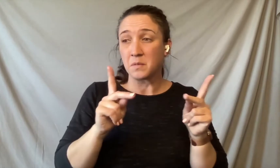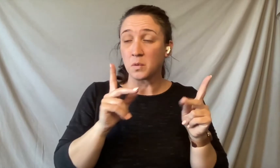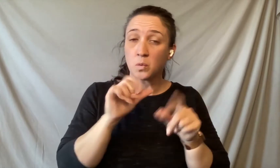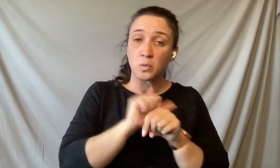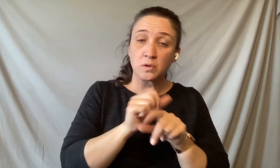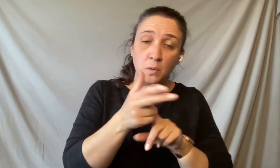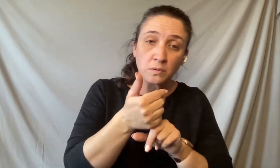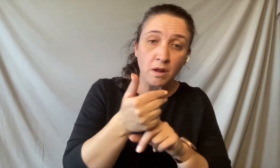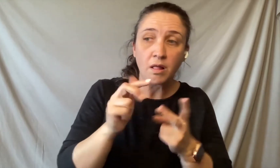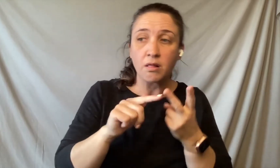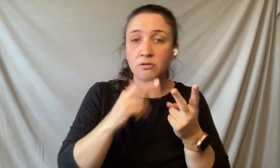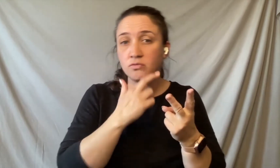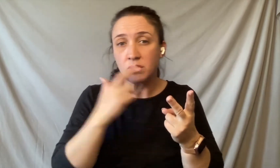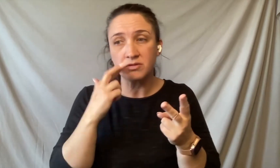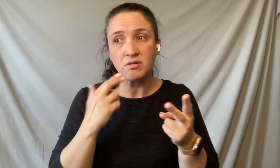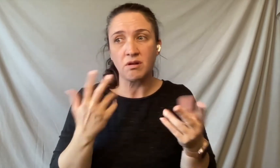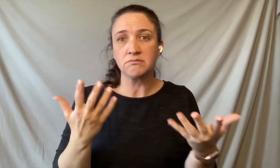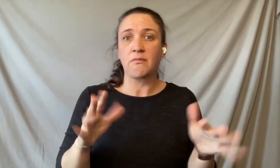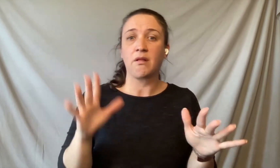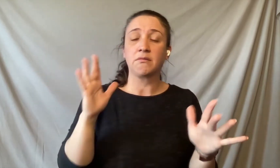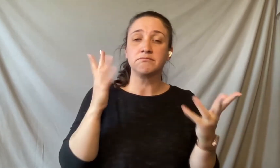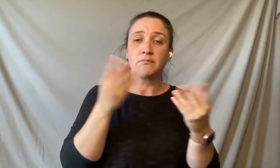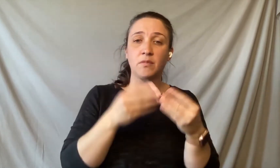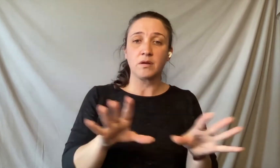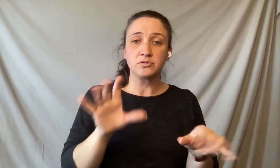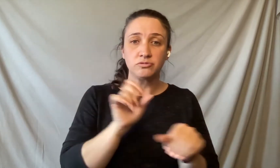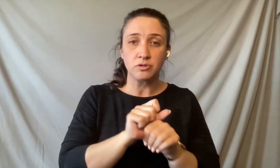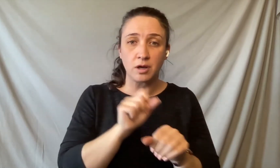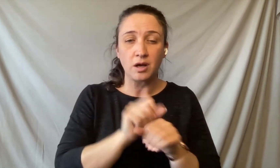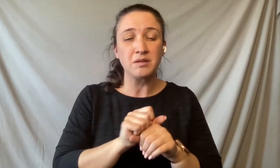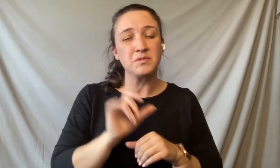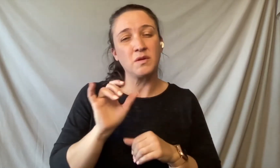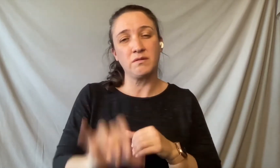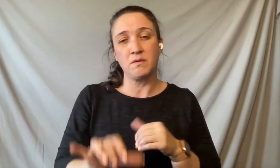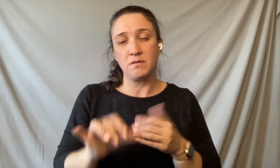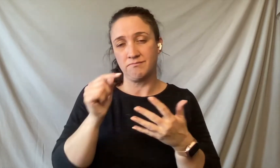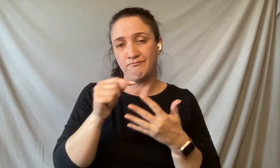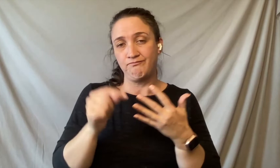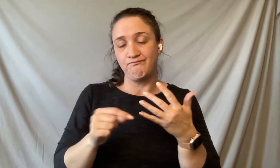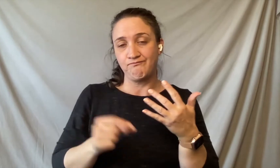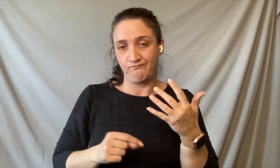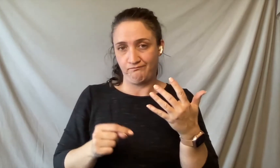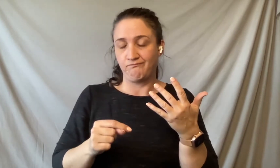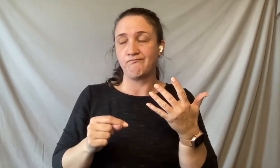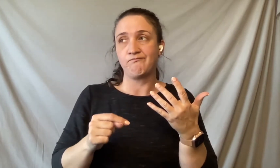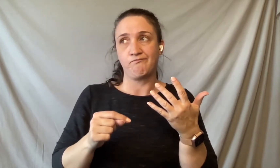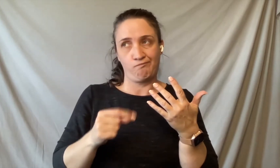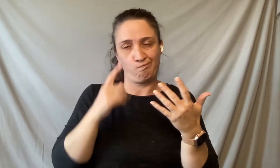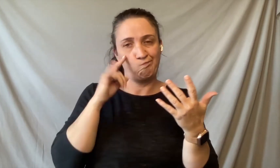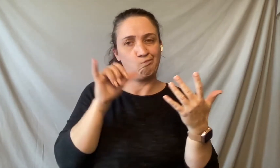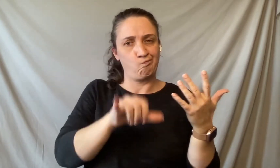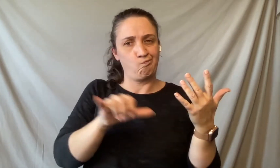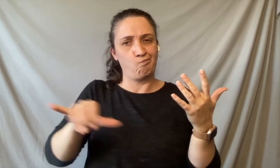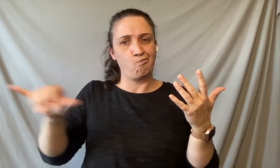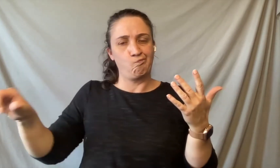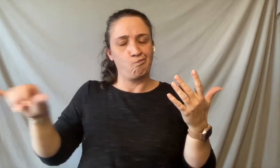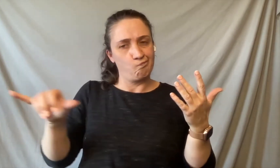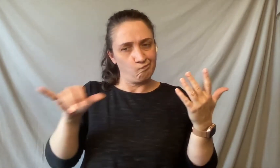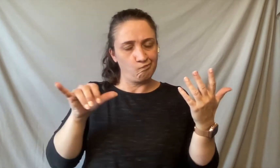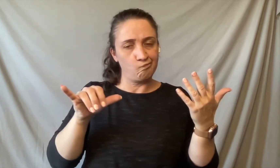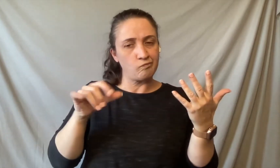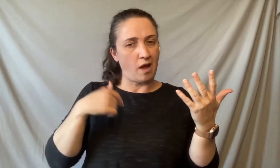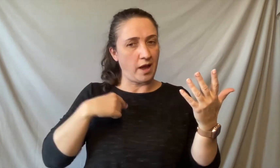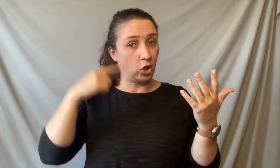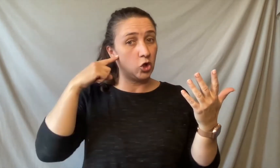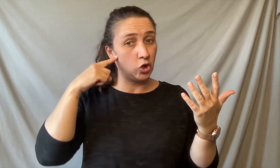it is. So those are kind of the 5 big things I heard. That doesn't mean it's everything.